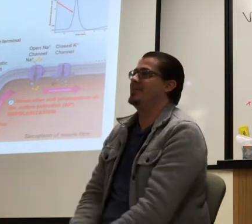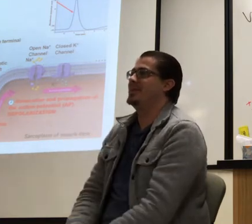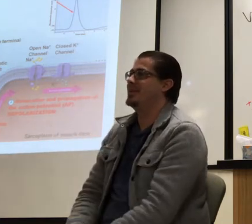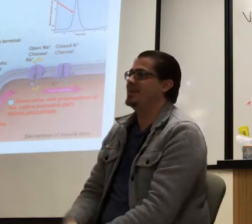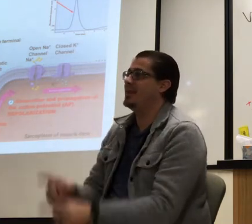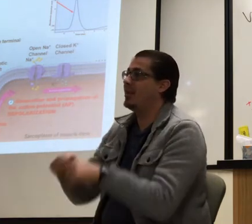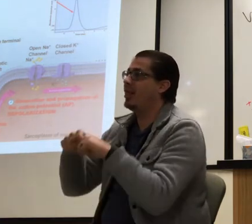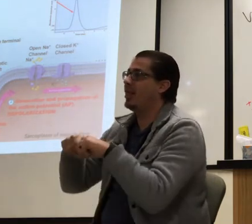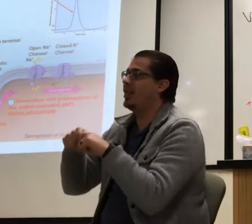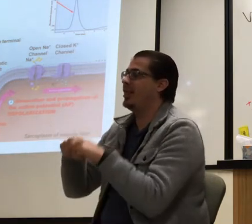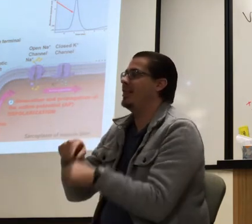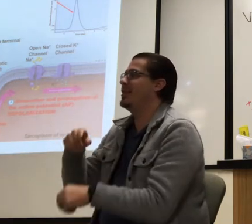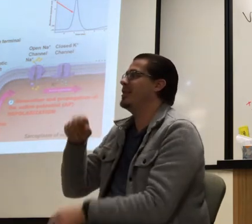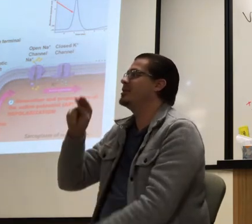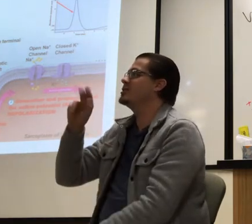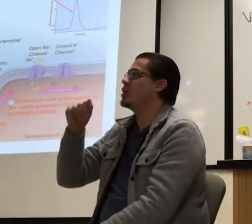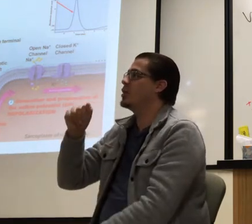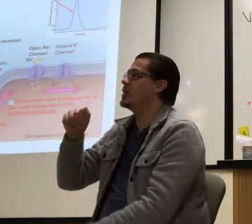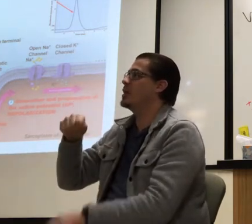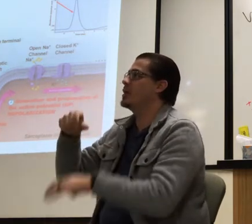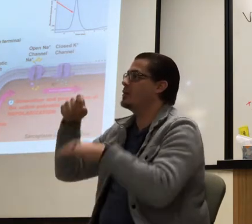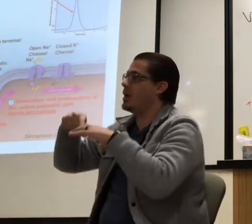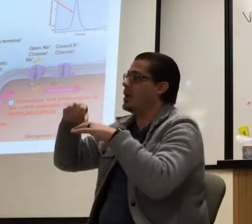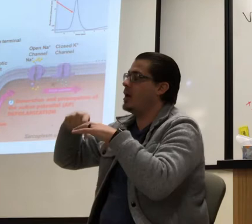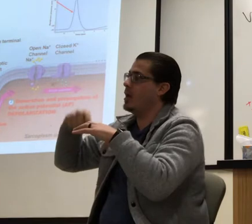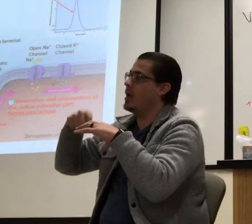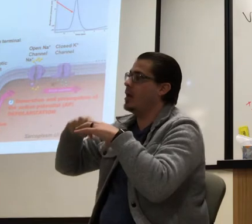when you get that sodium influx,